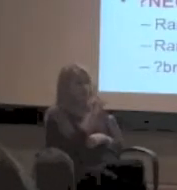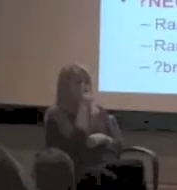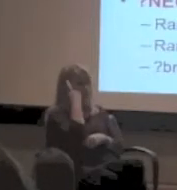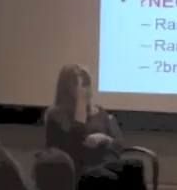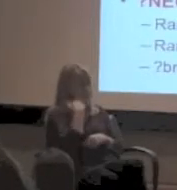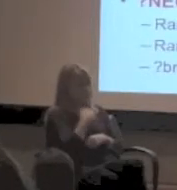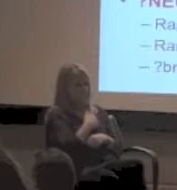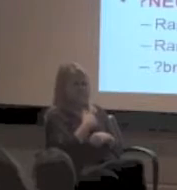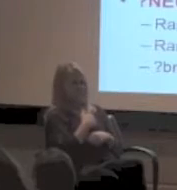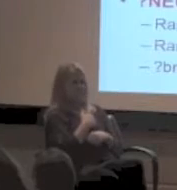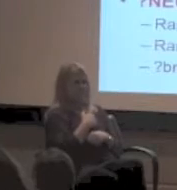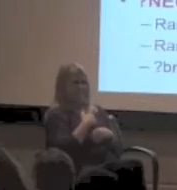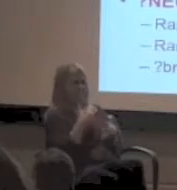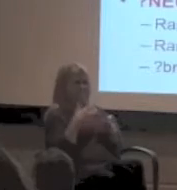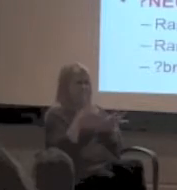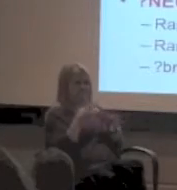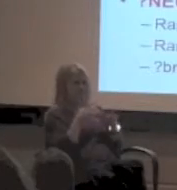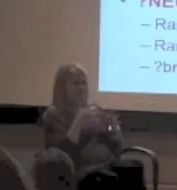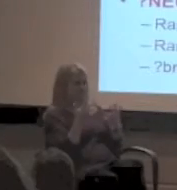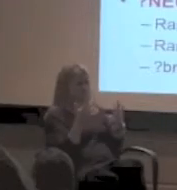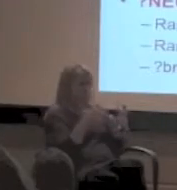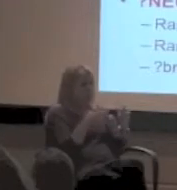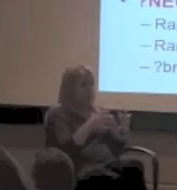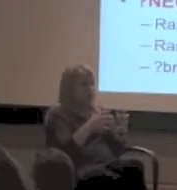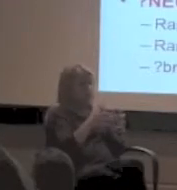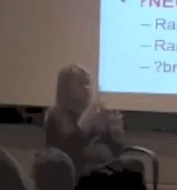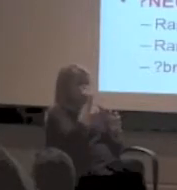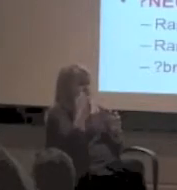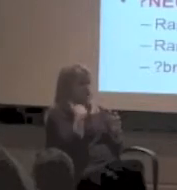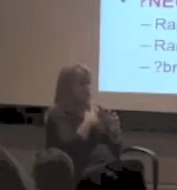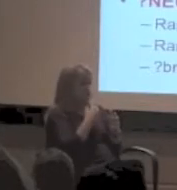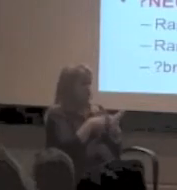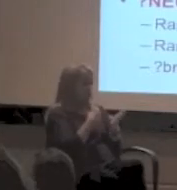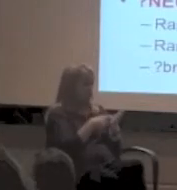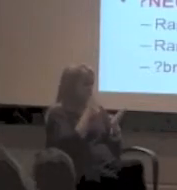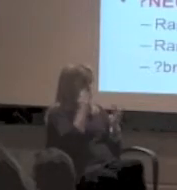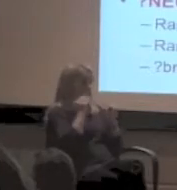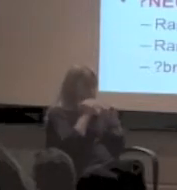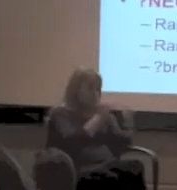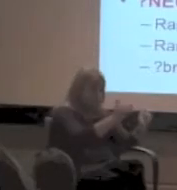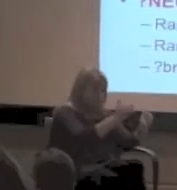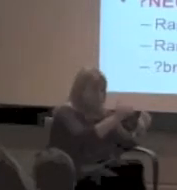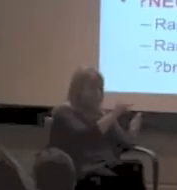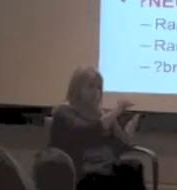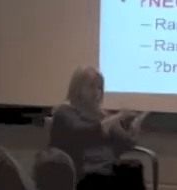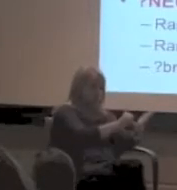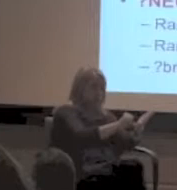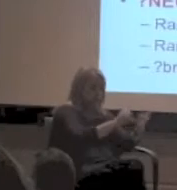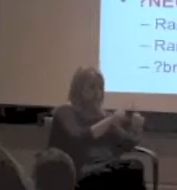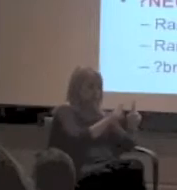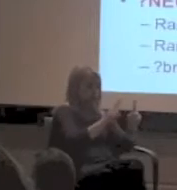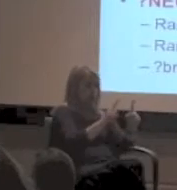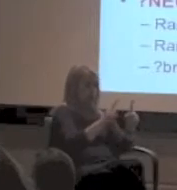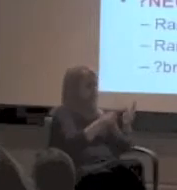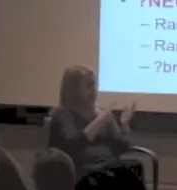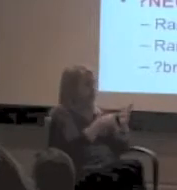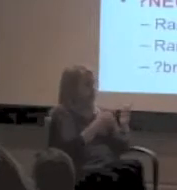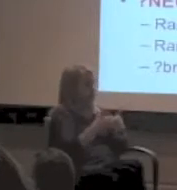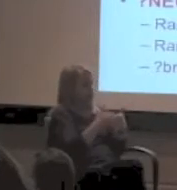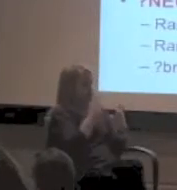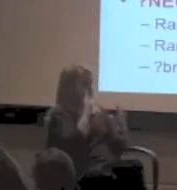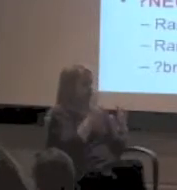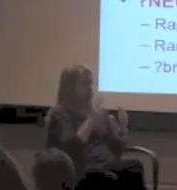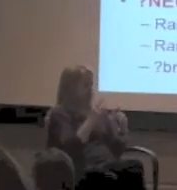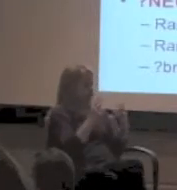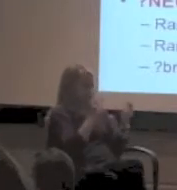hesitant sometimes is sometimes we end up doing it, and the odd time the baby picks up immediately, but that's